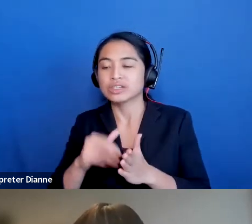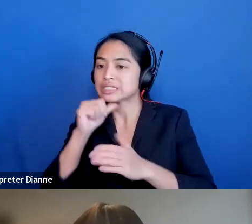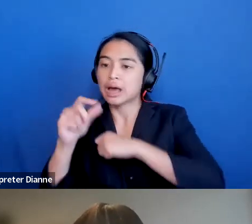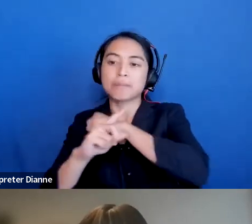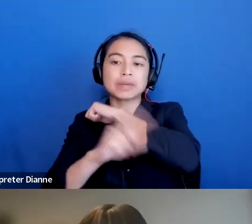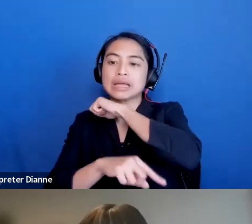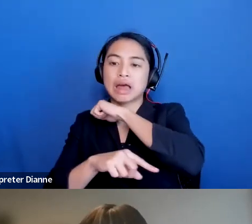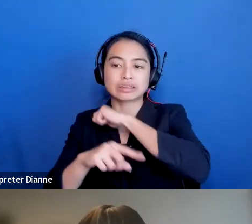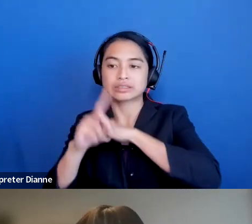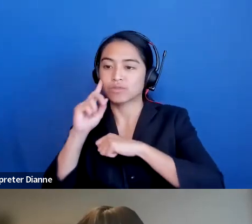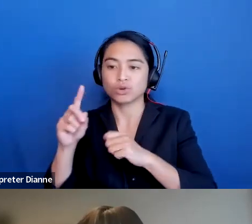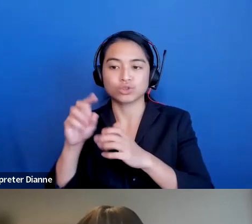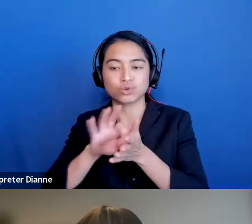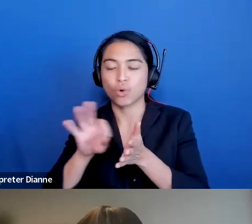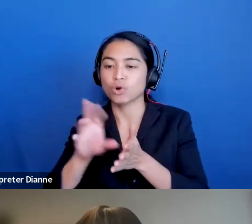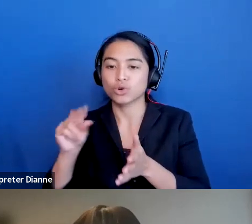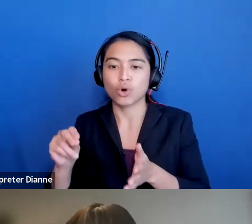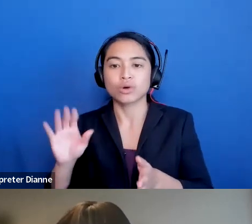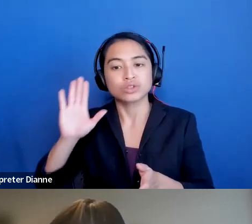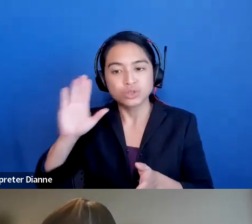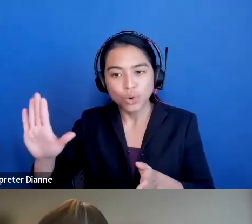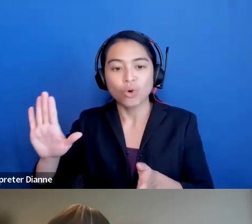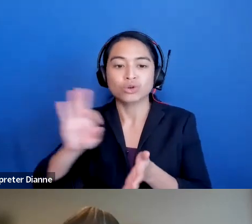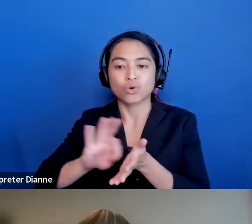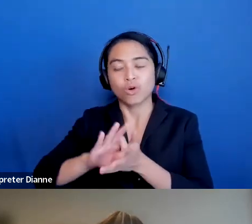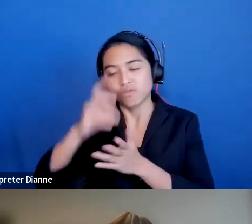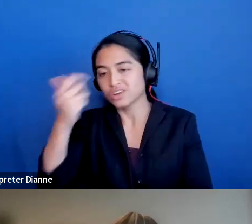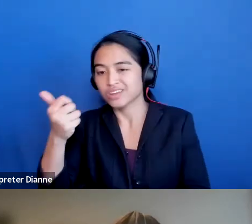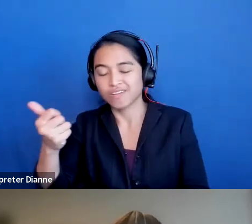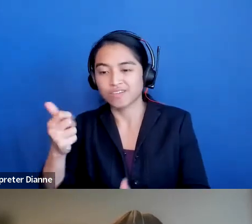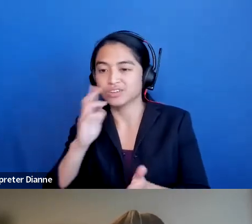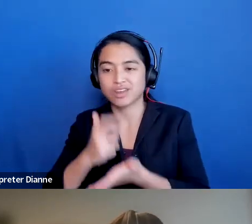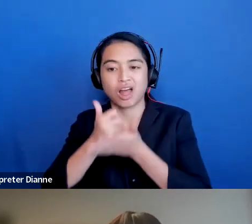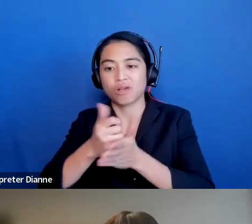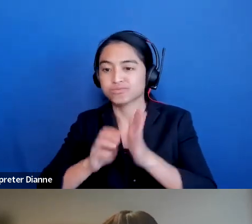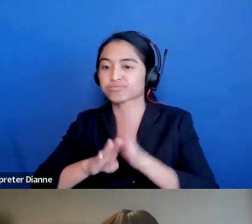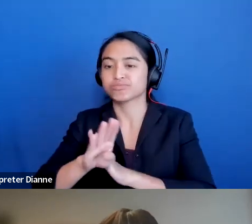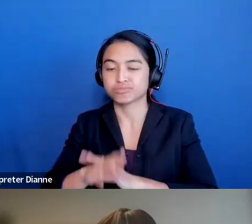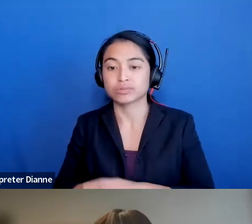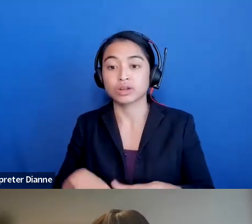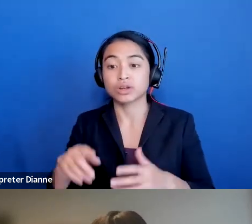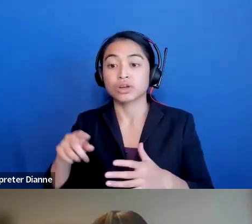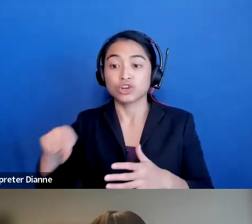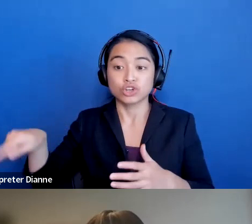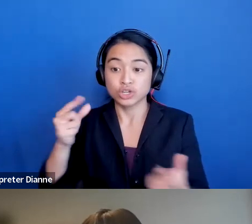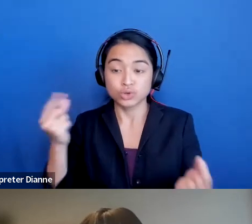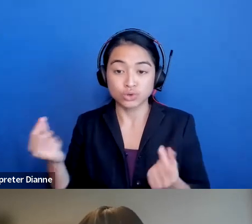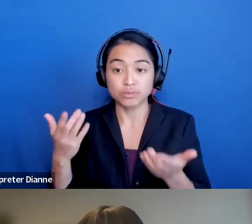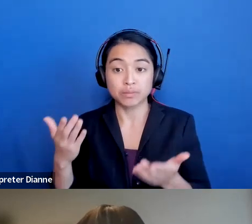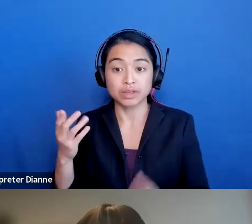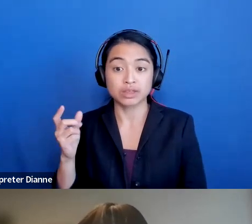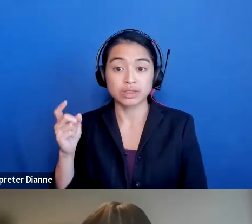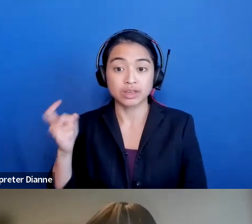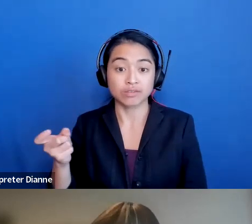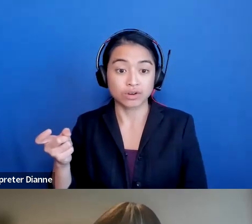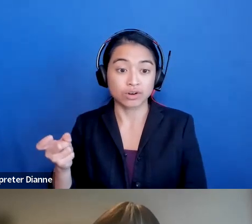penalized in scoring, right? It's your tool, you score for yourselves. So, you know, what she could do is either give herself a